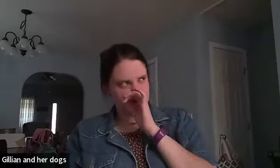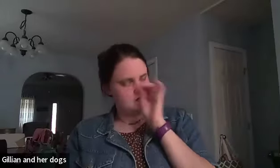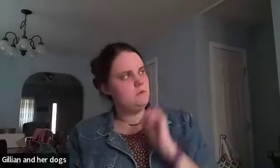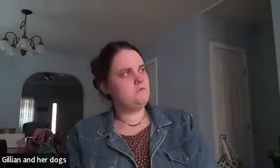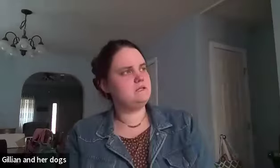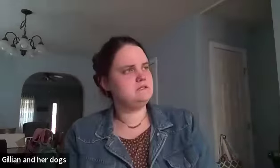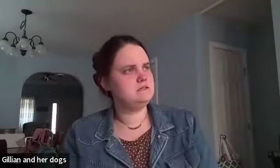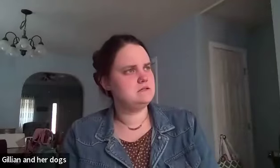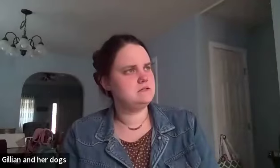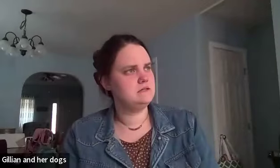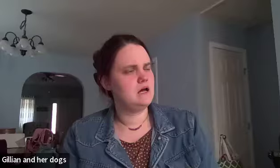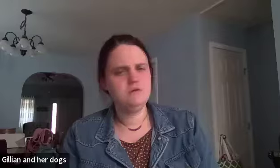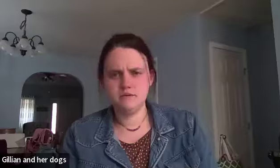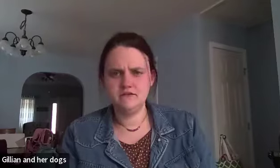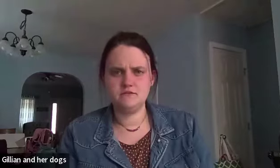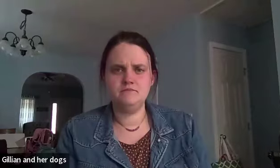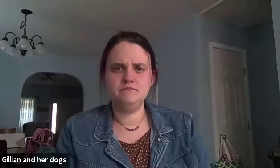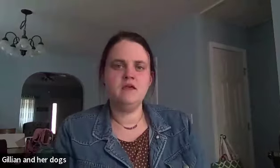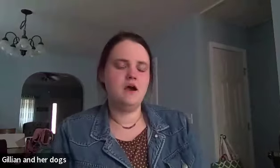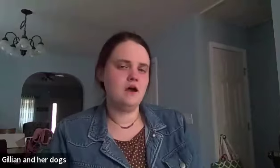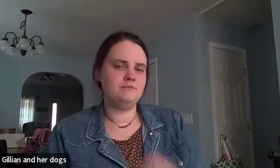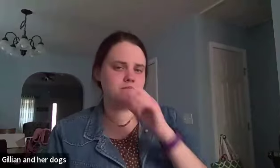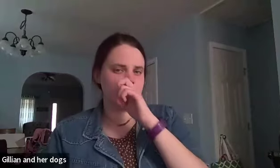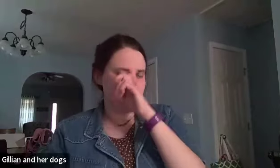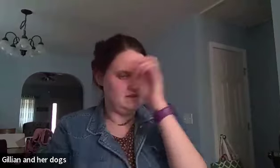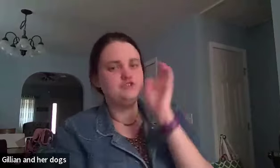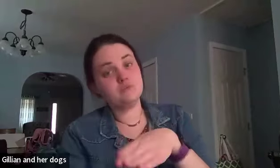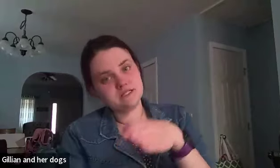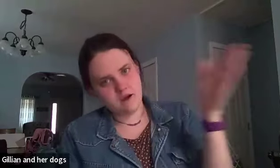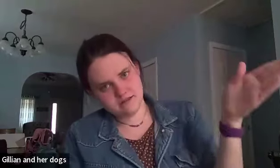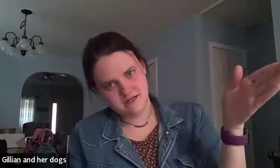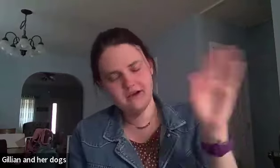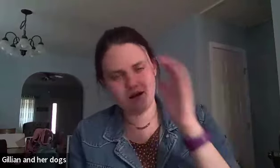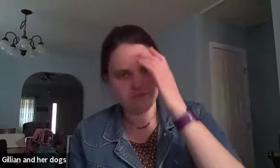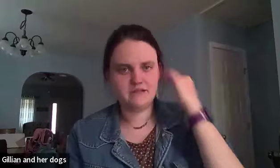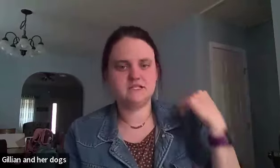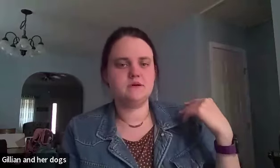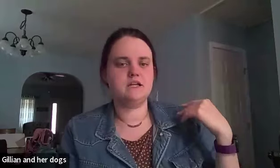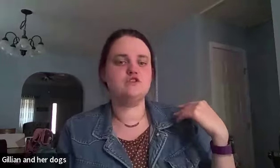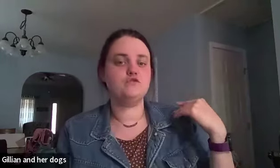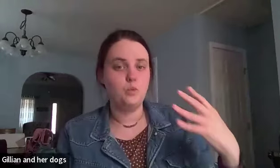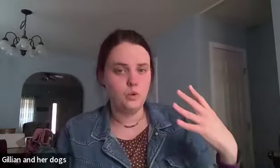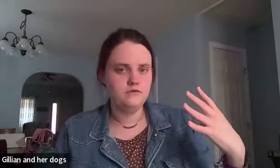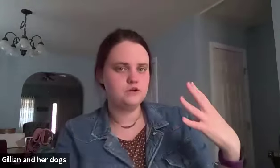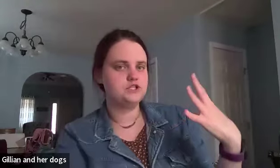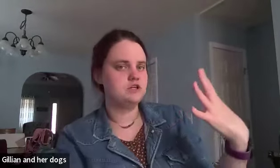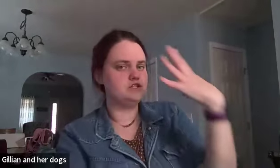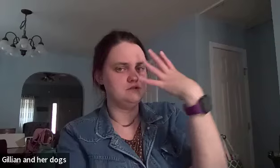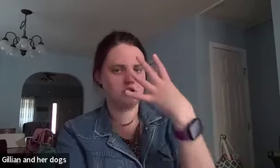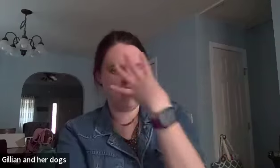I can't remember if we did. I don't think we did this one. Um, there's a reason why I was thinking of it, and I'm about to explain it. So for wolf, what you're going to do is you're going to